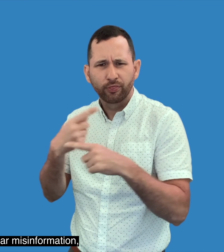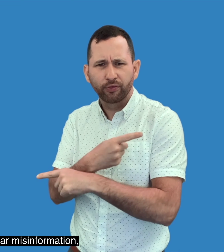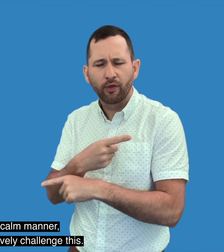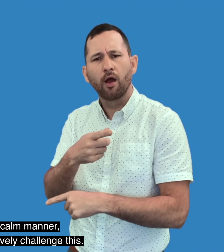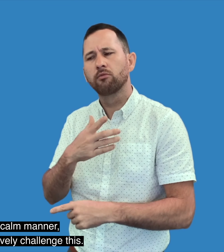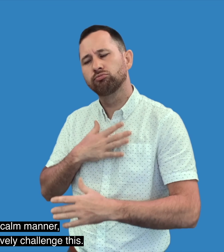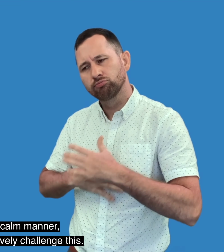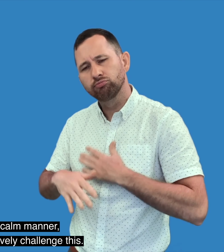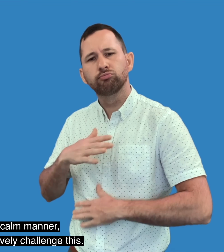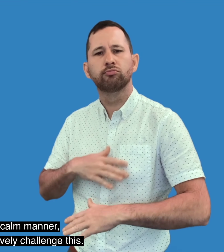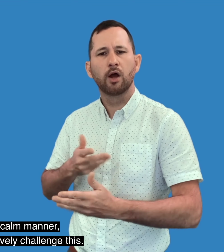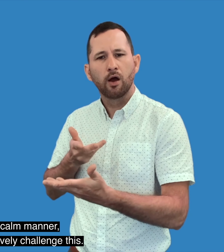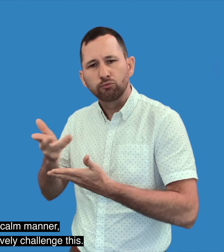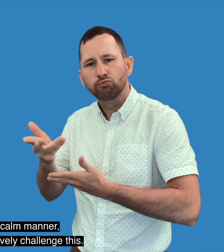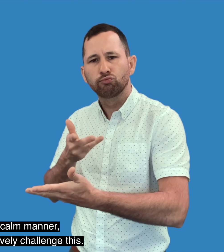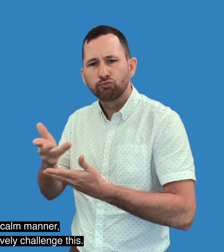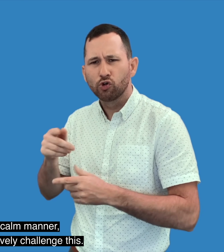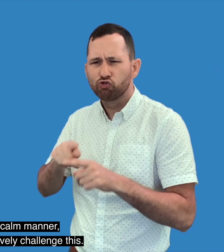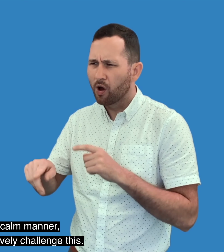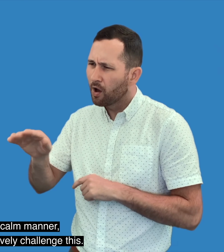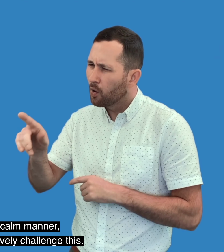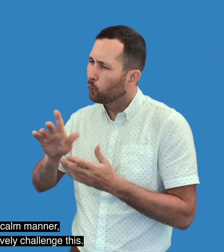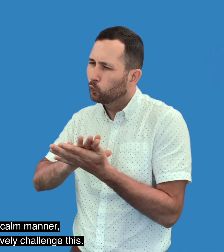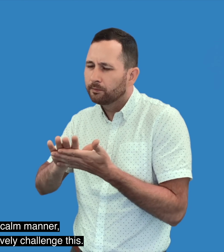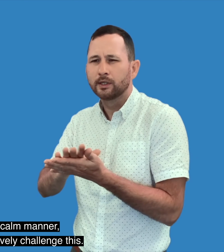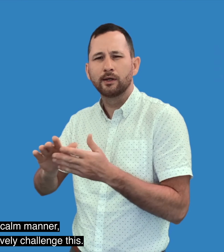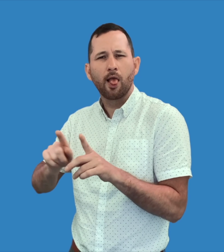in a calm manner, constructively challenge this.